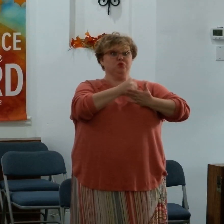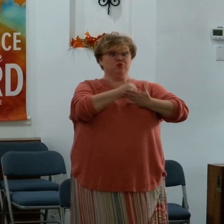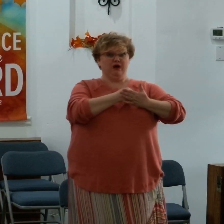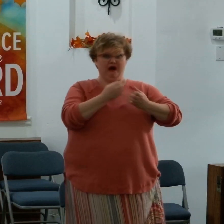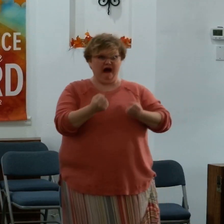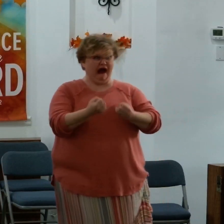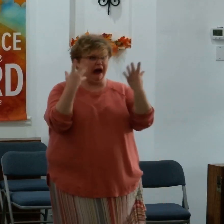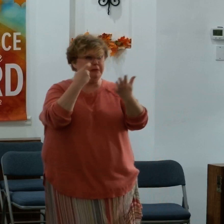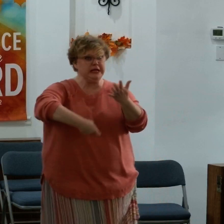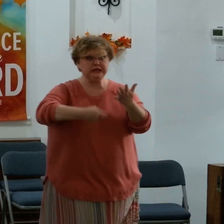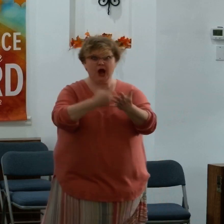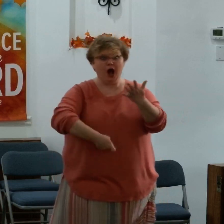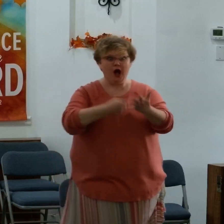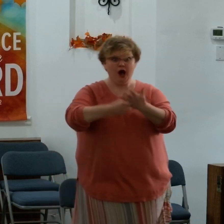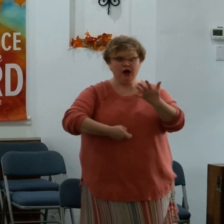going to cost how much?